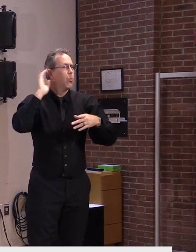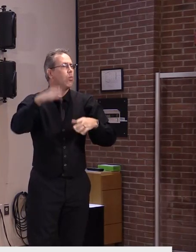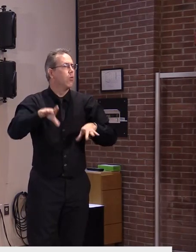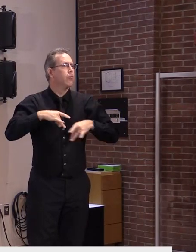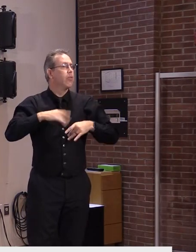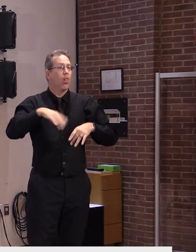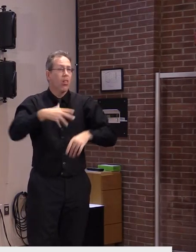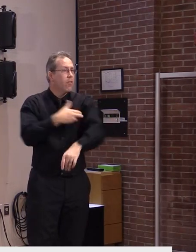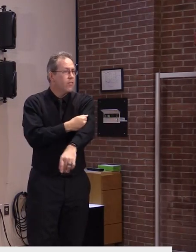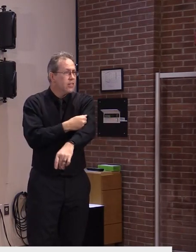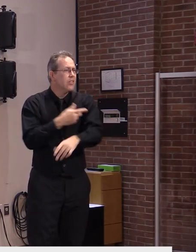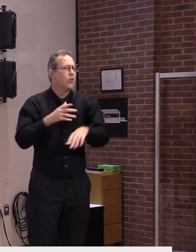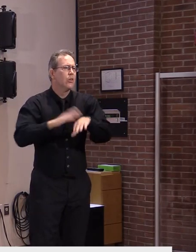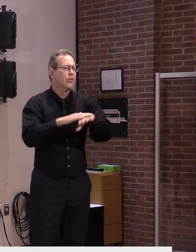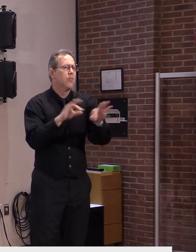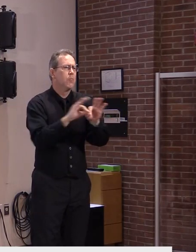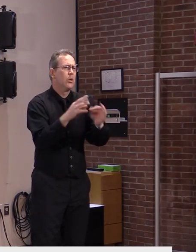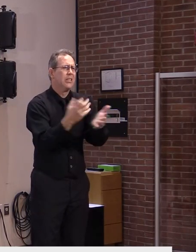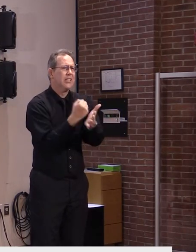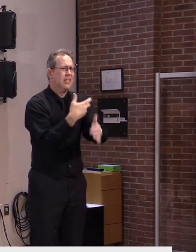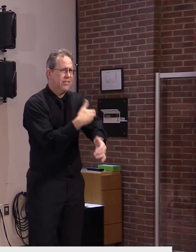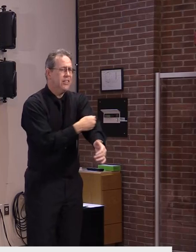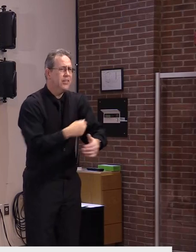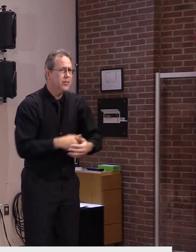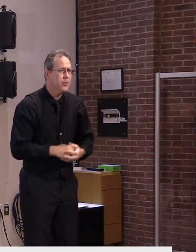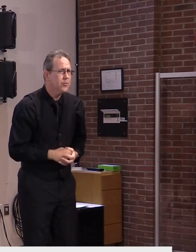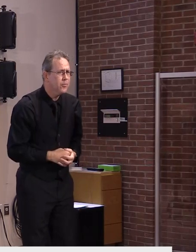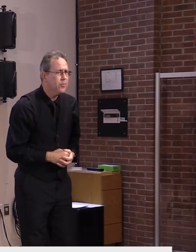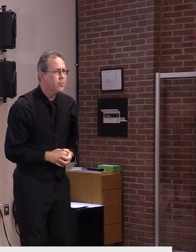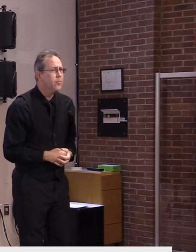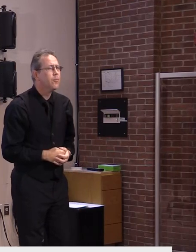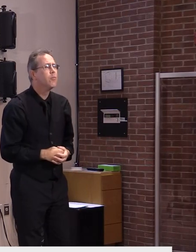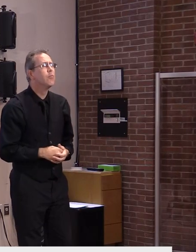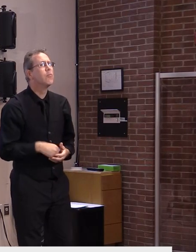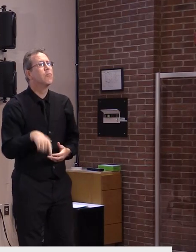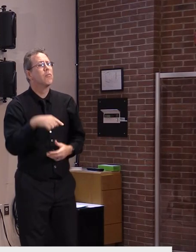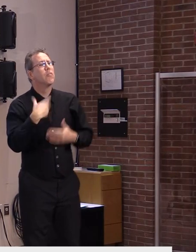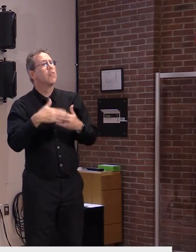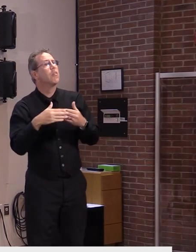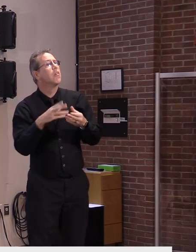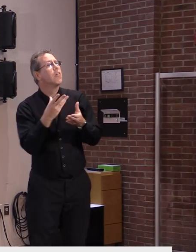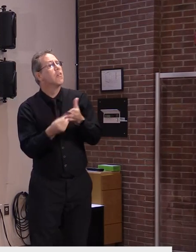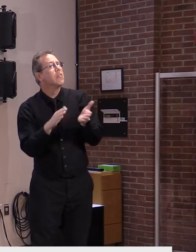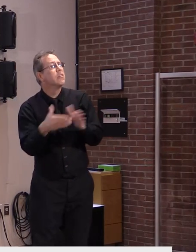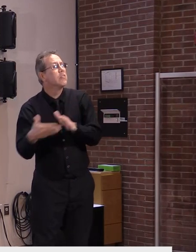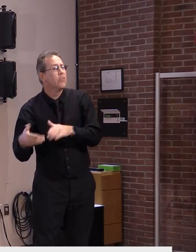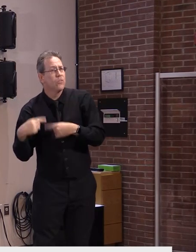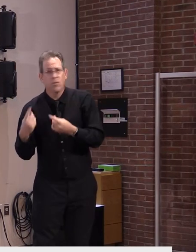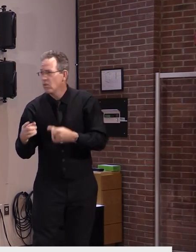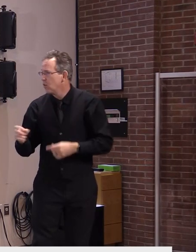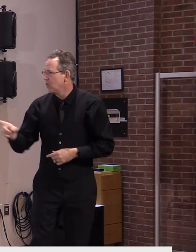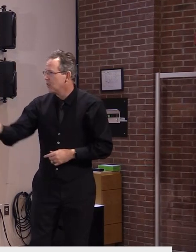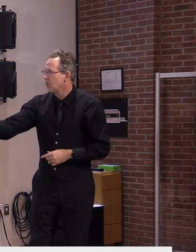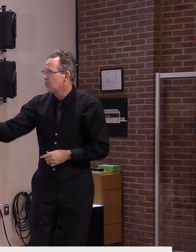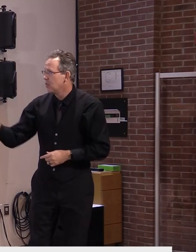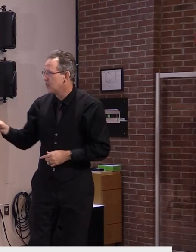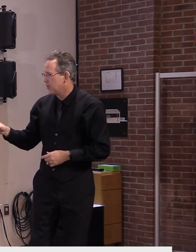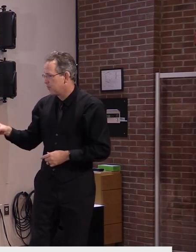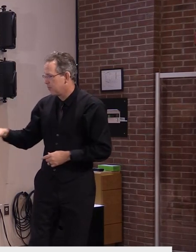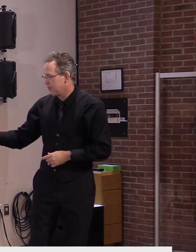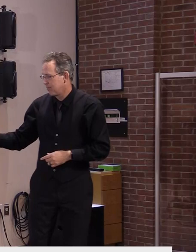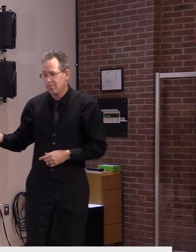shot as well. Turning to the Vermont death slides, you can see that we are at 14 deaths for the month of